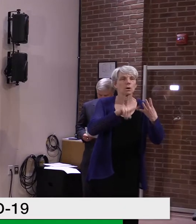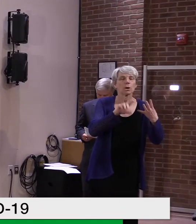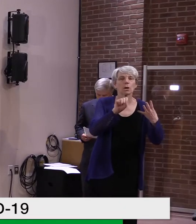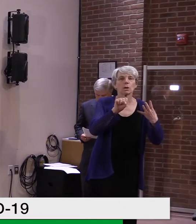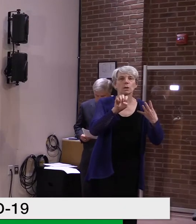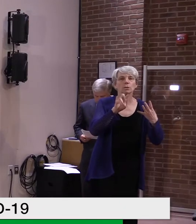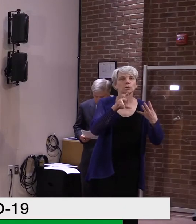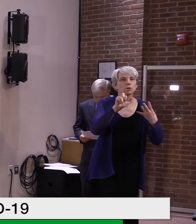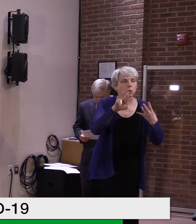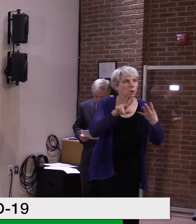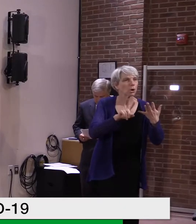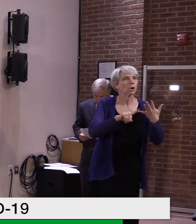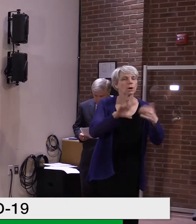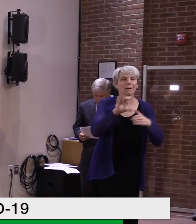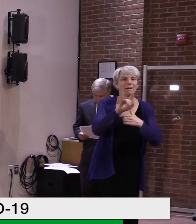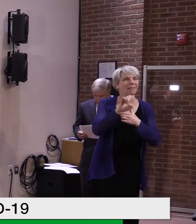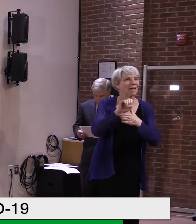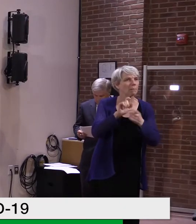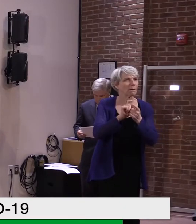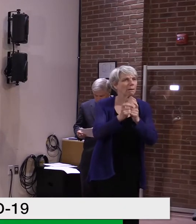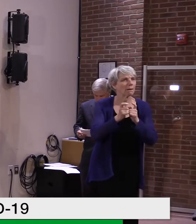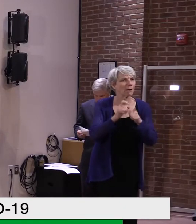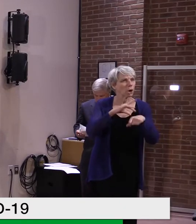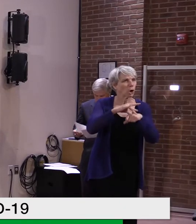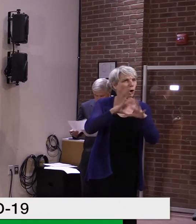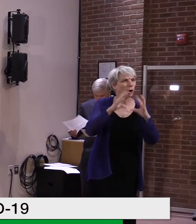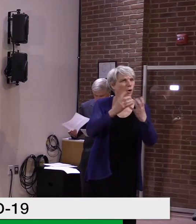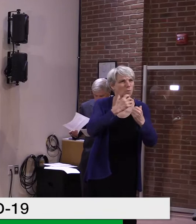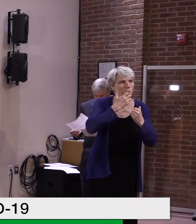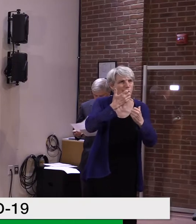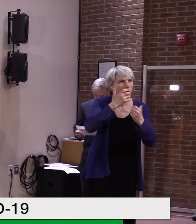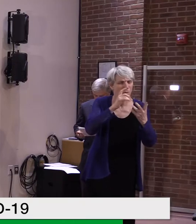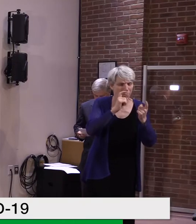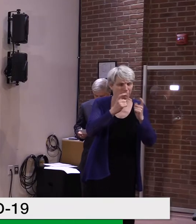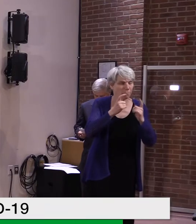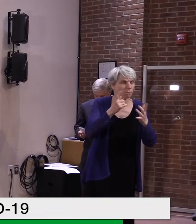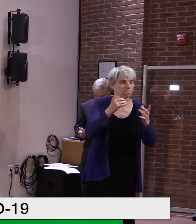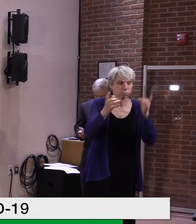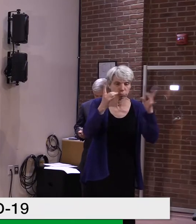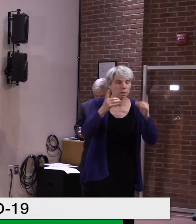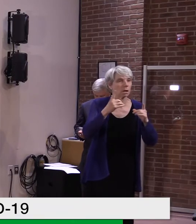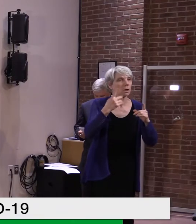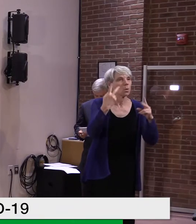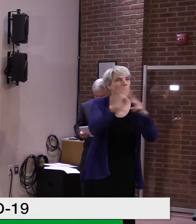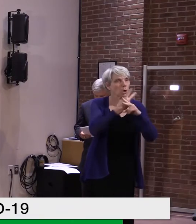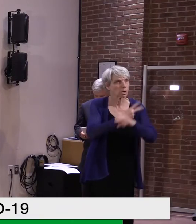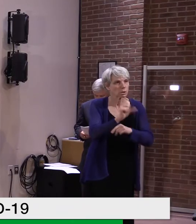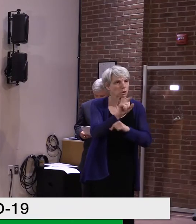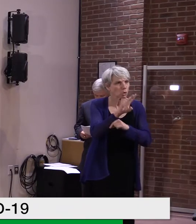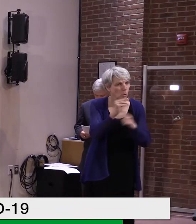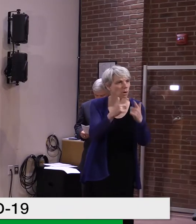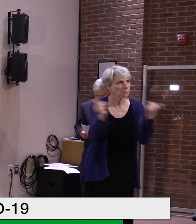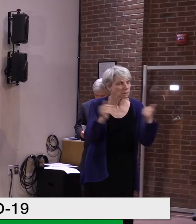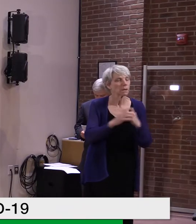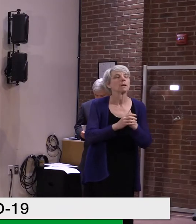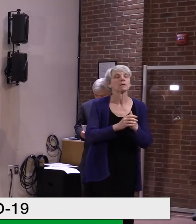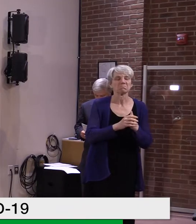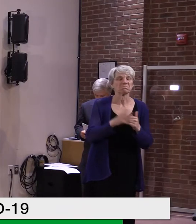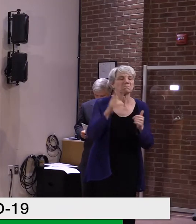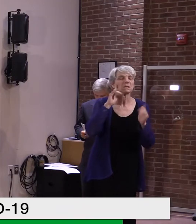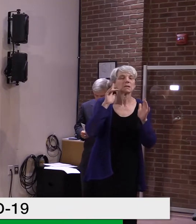So we put forth a plan for utilizing $250 million of that